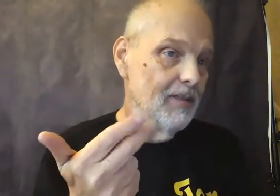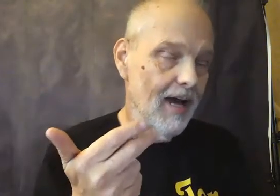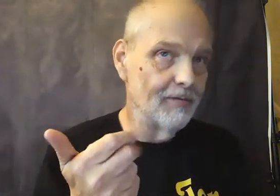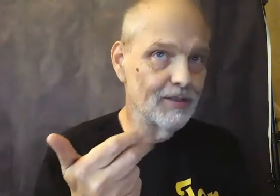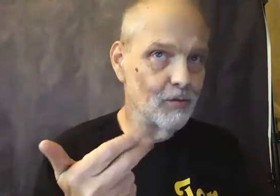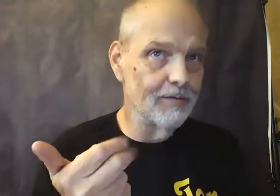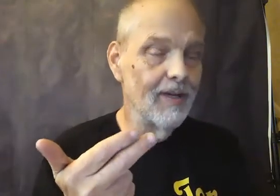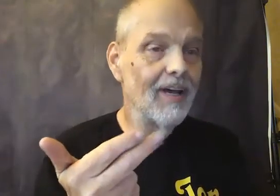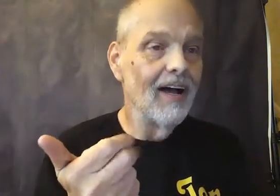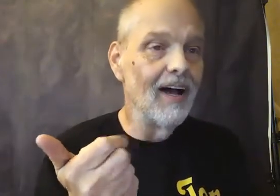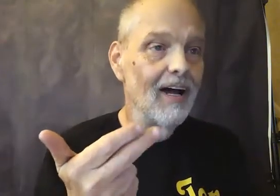kind of, sort of.